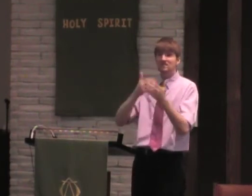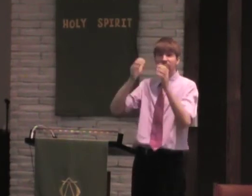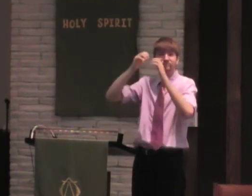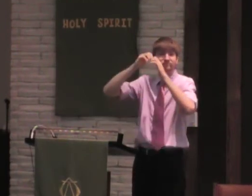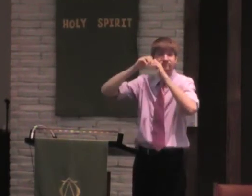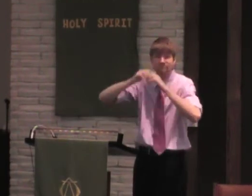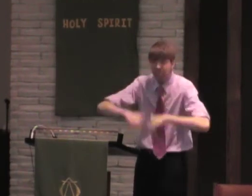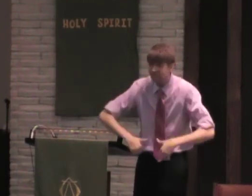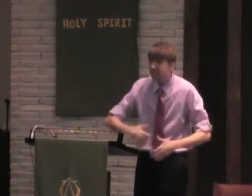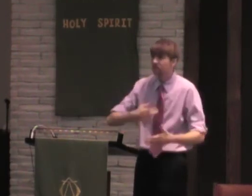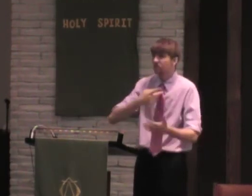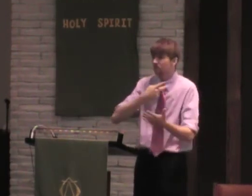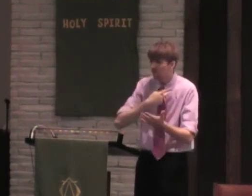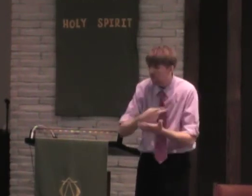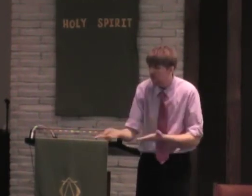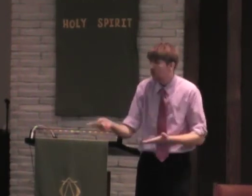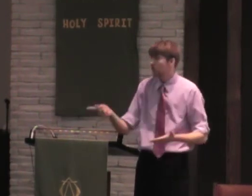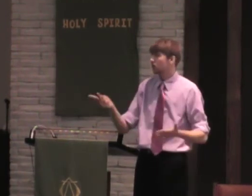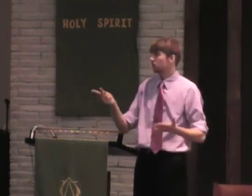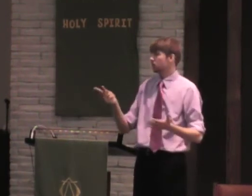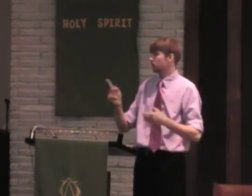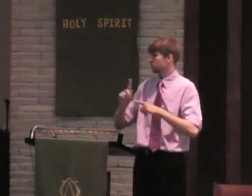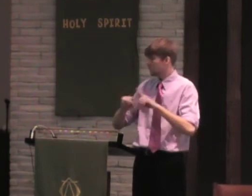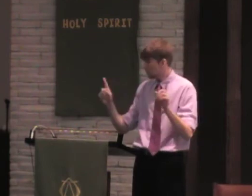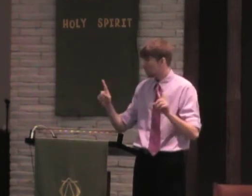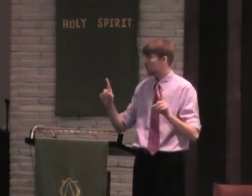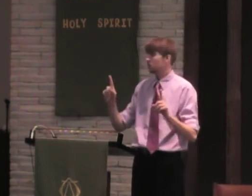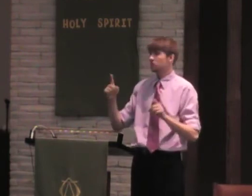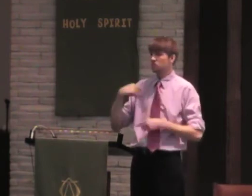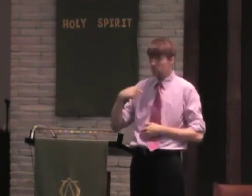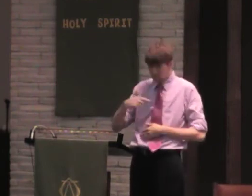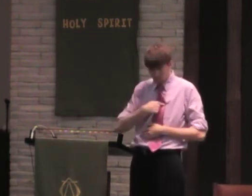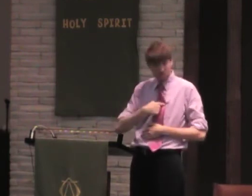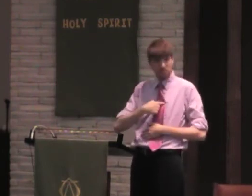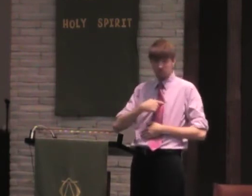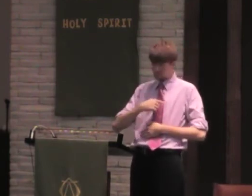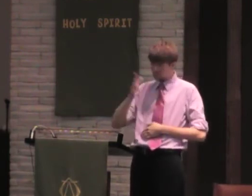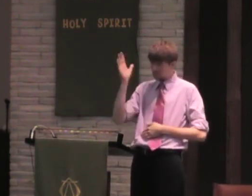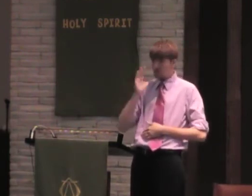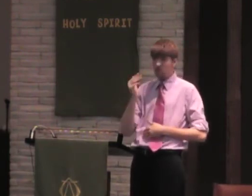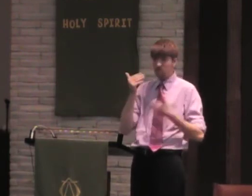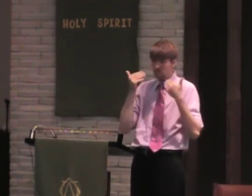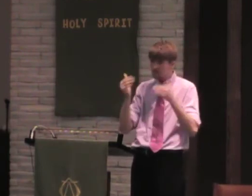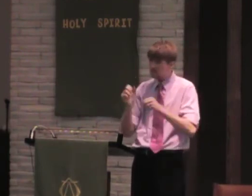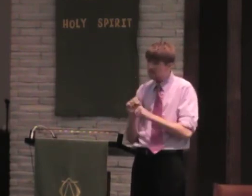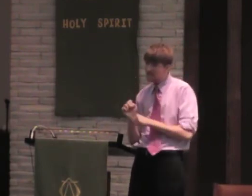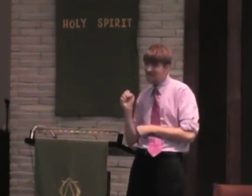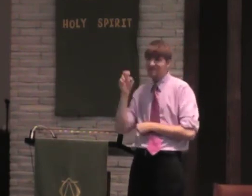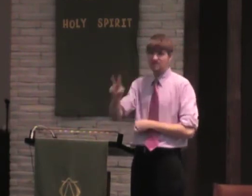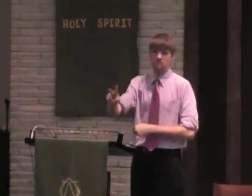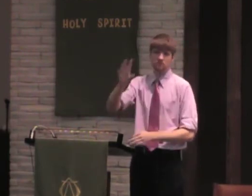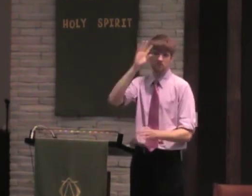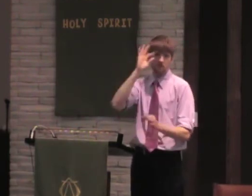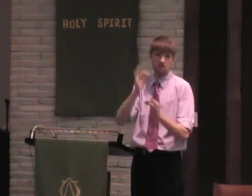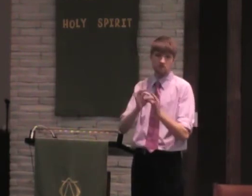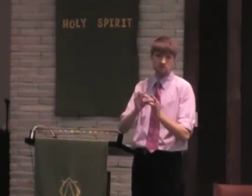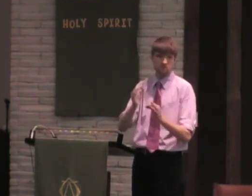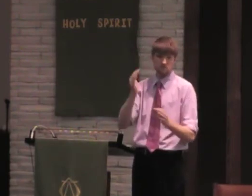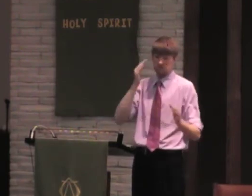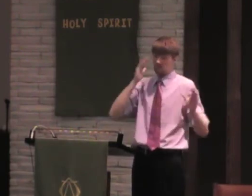There's a lot of new churches that crumble and fail. But we took a leap of